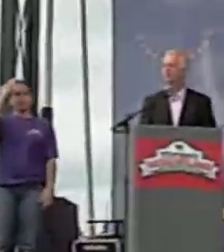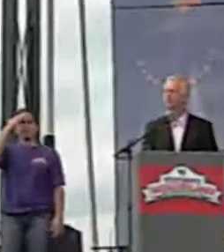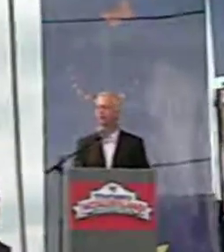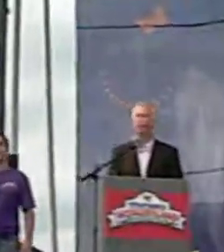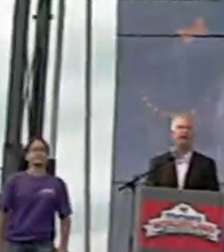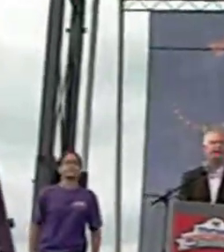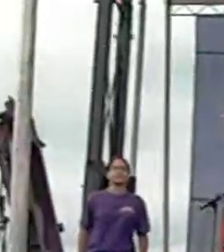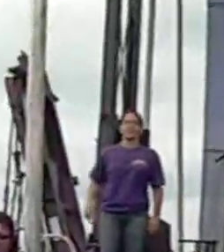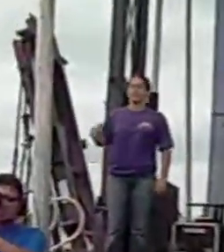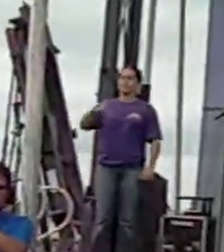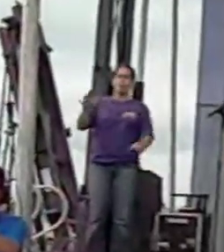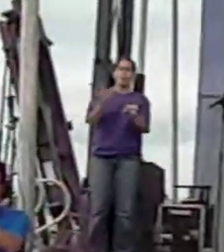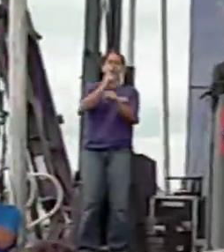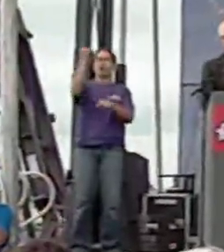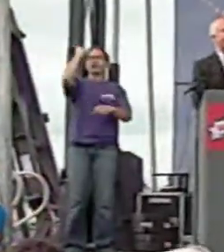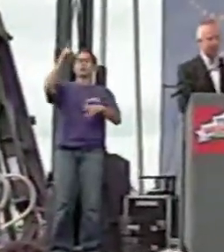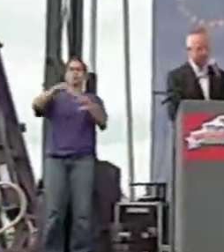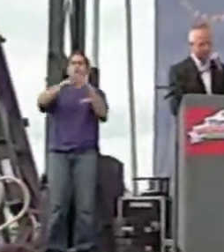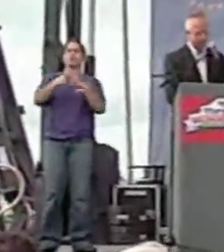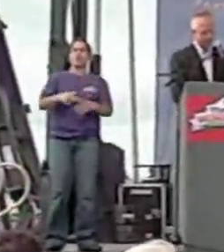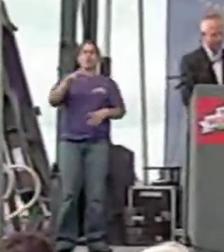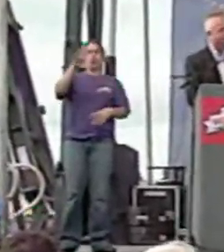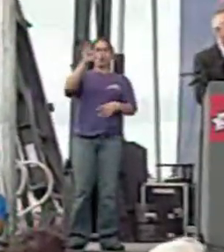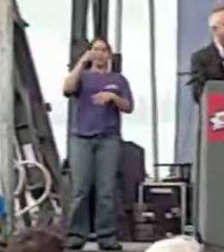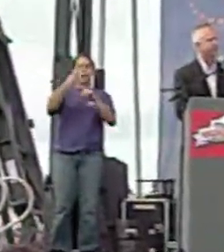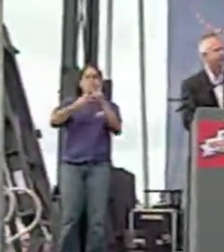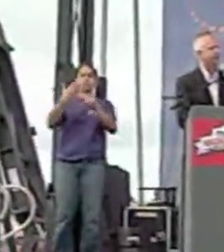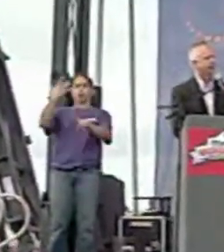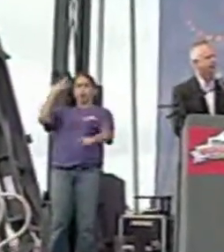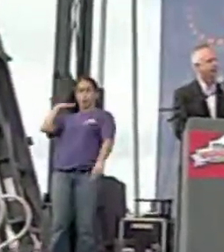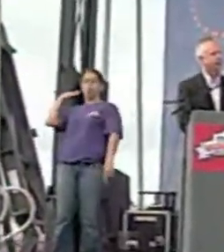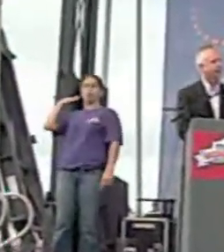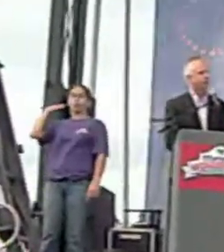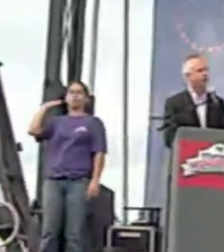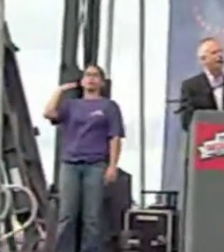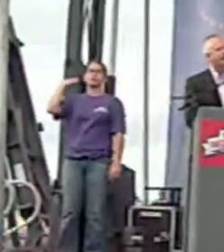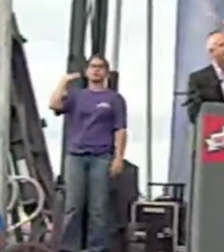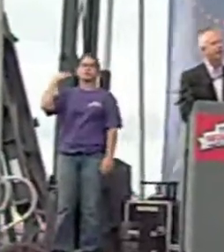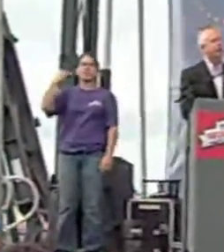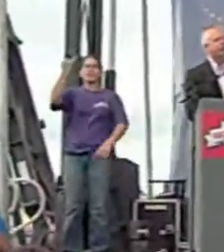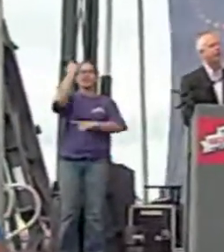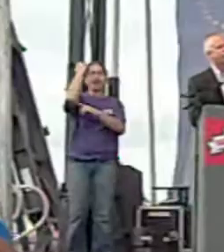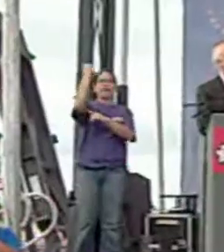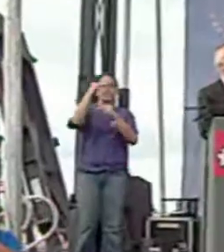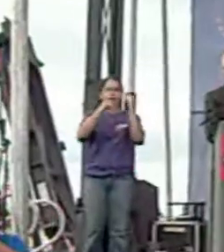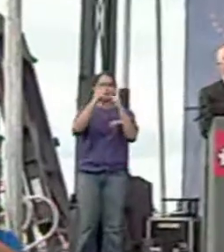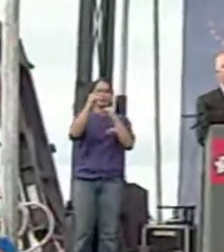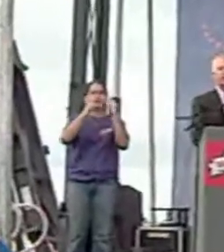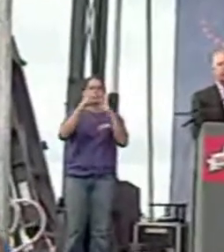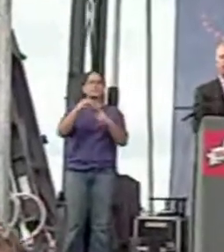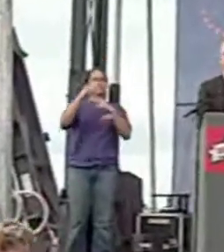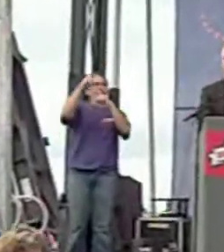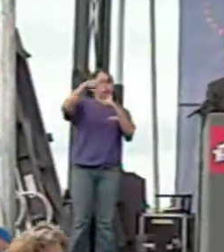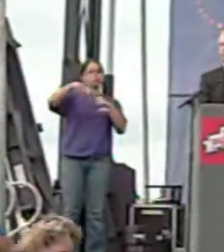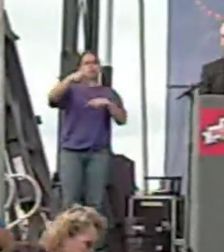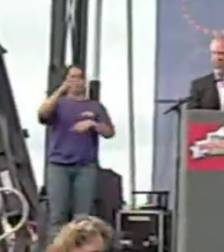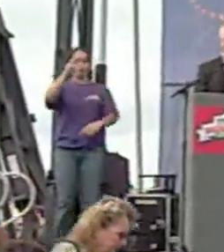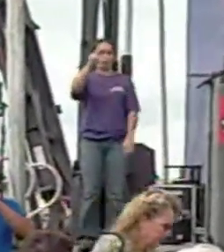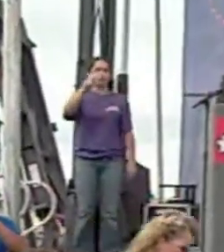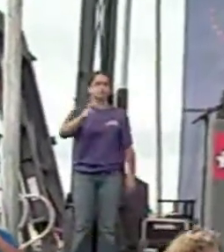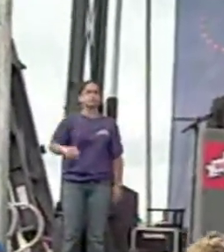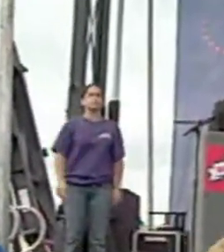this whole idea began about 39 months ago. The idea of building a special needs park.